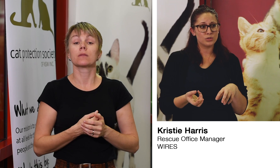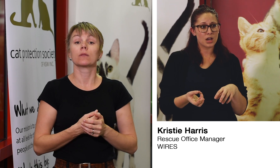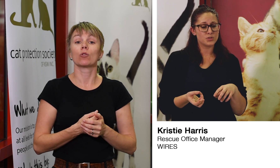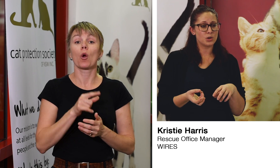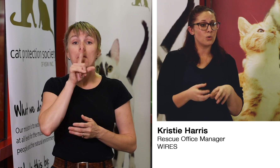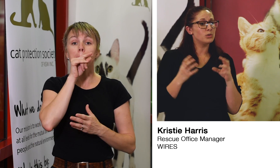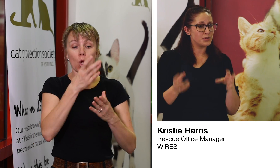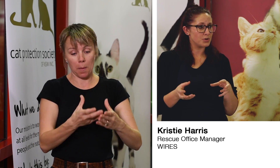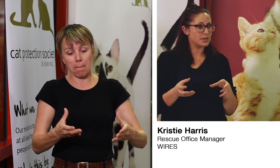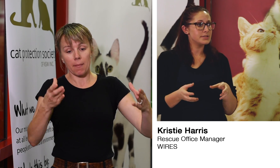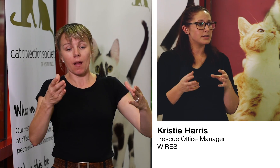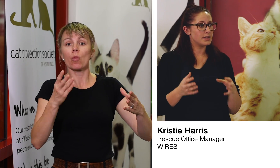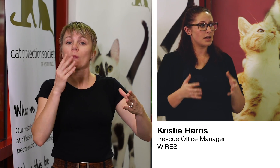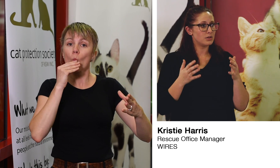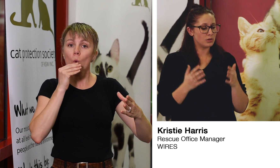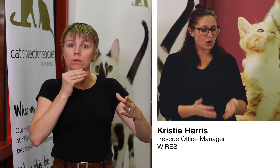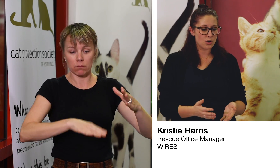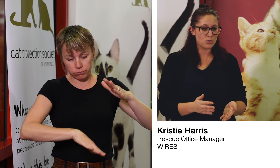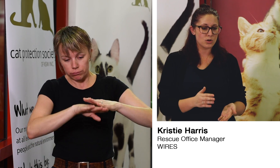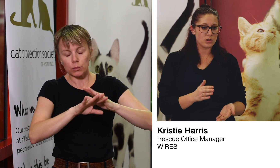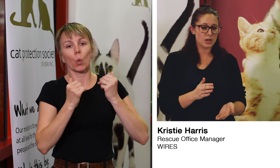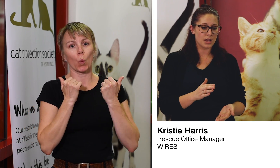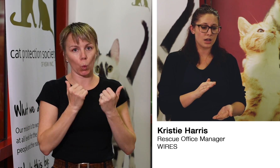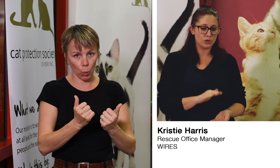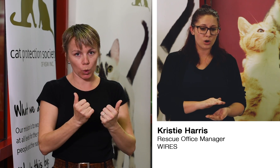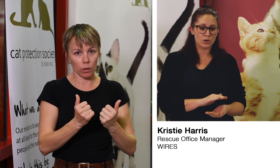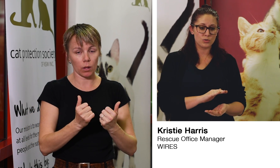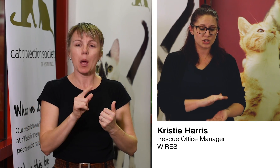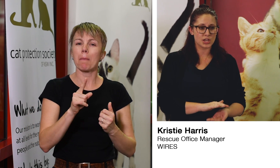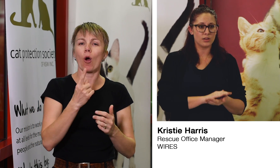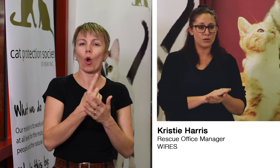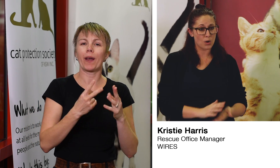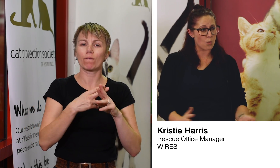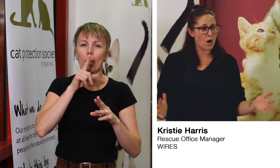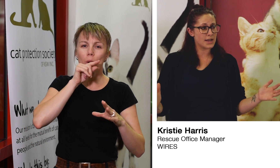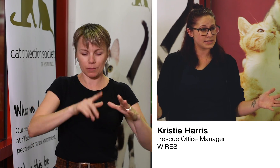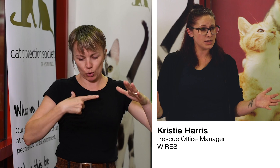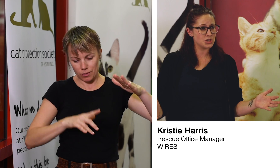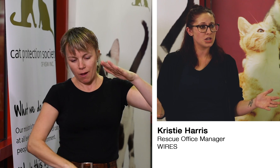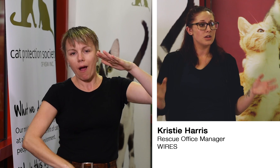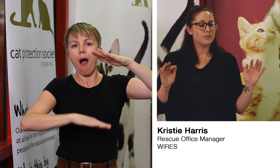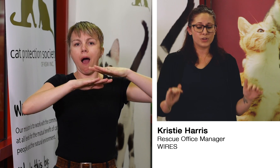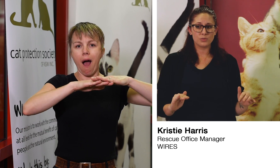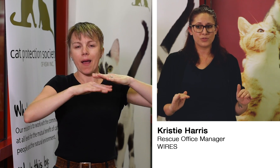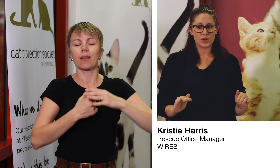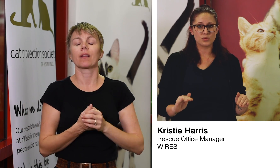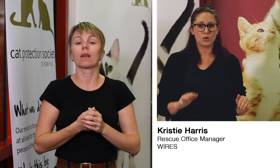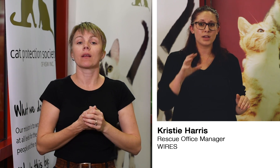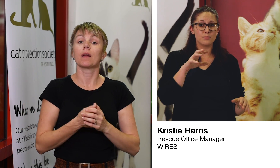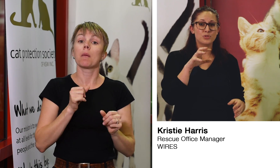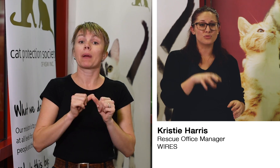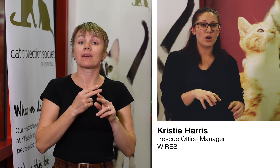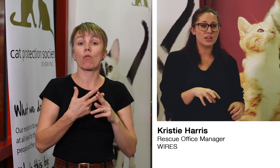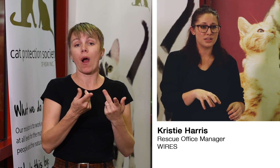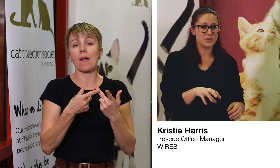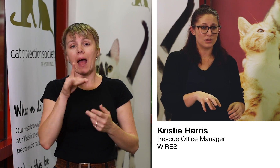you want to look after all of the critters, get a low, shallow but wide dish. Fill it with fresh water and